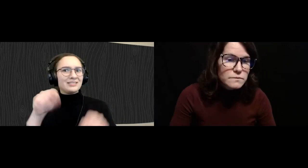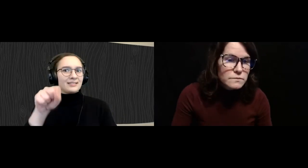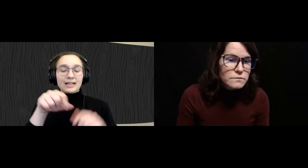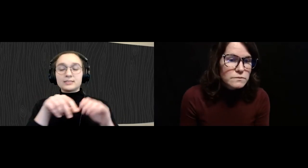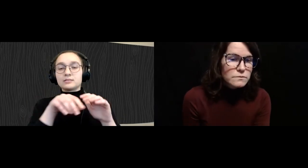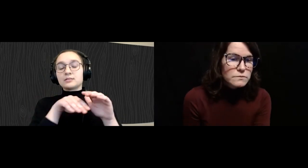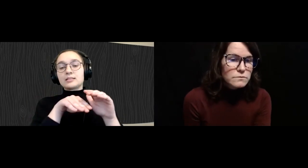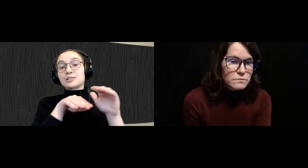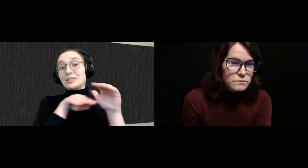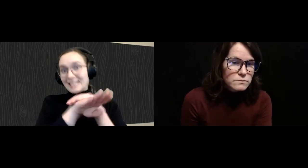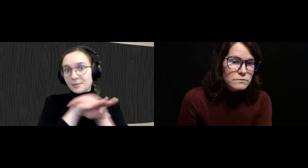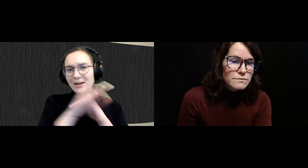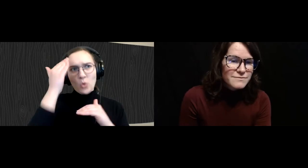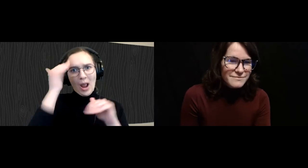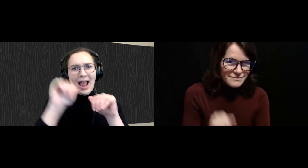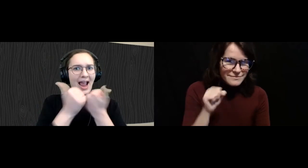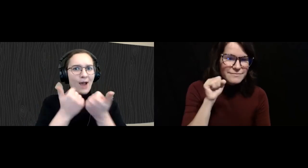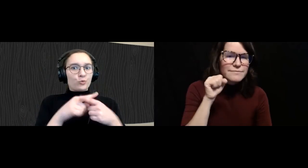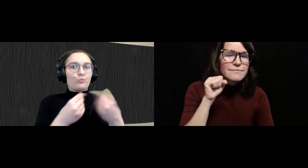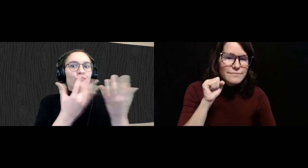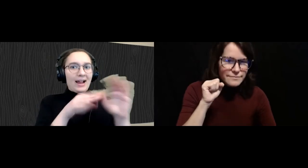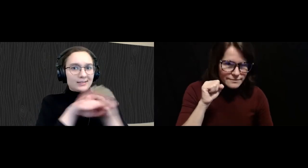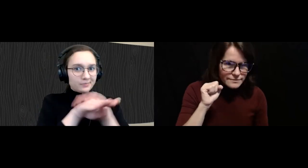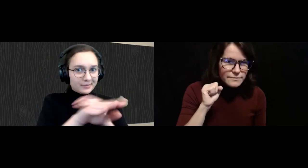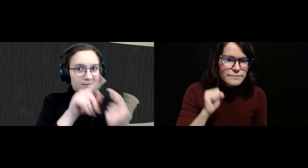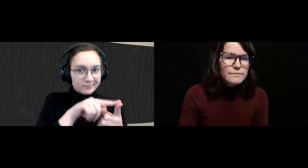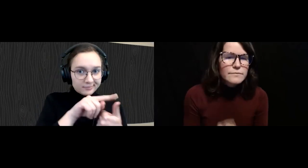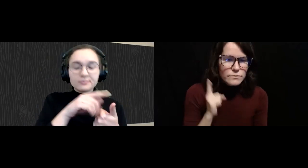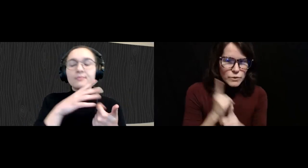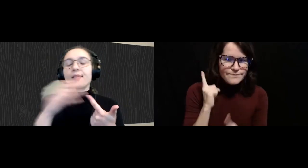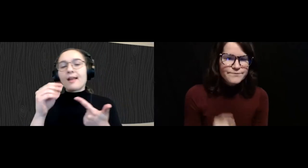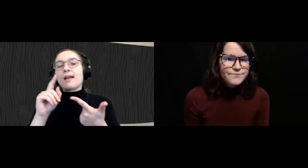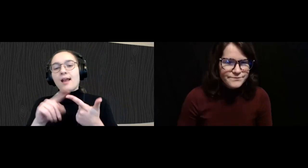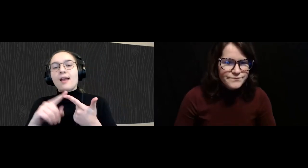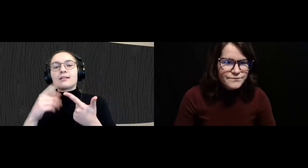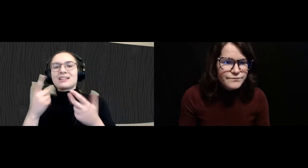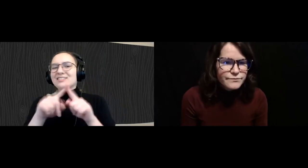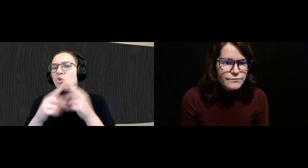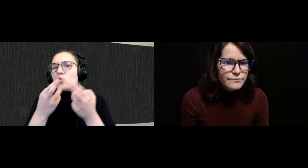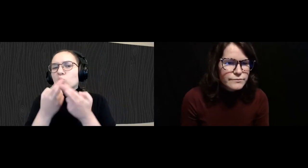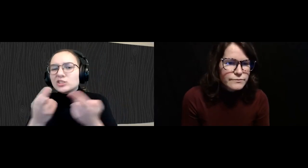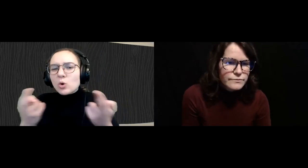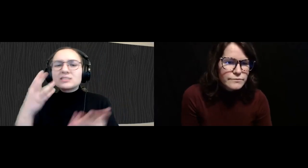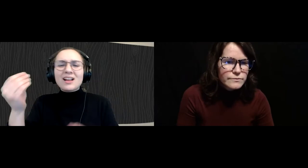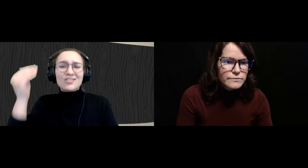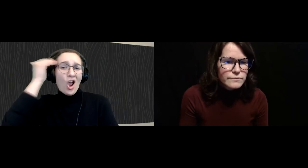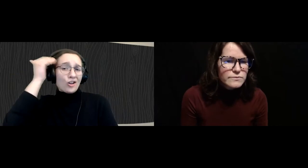Those would be the two things. Oh, yes. Accessibility, to know how to provide accessibility to, and